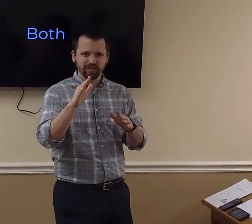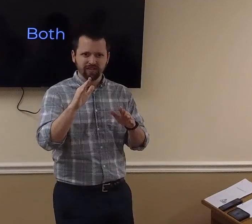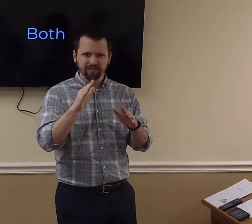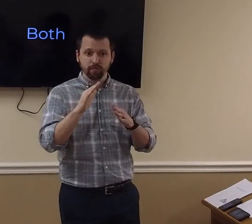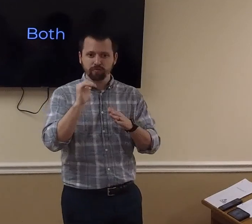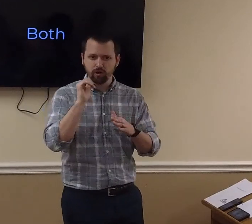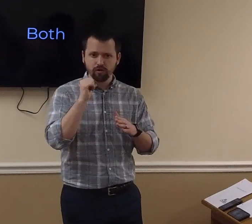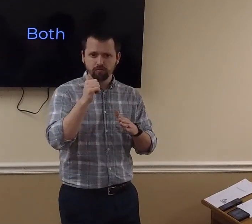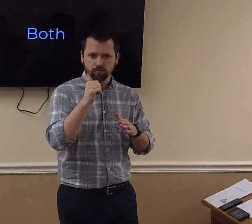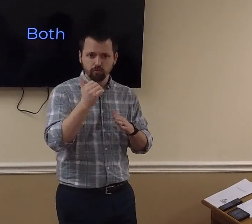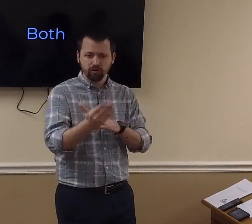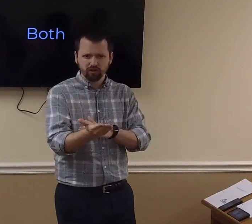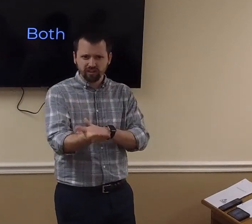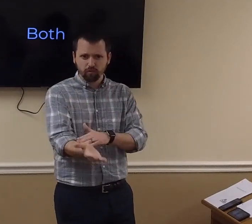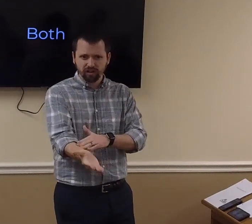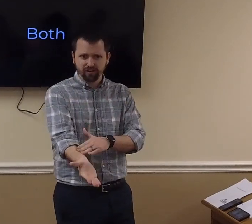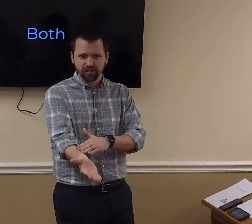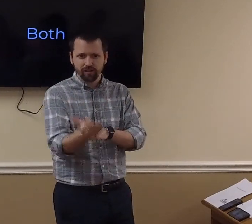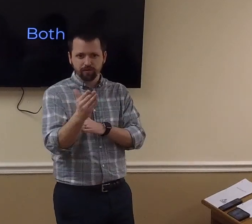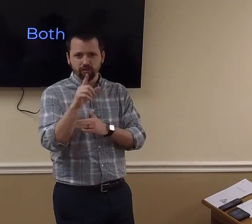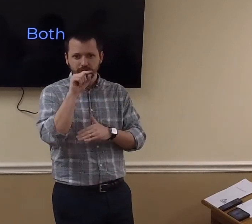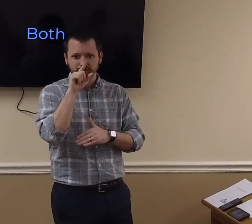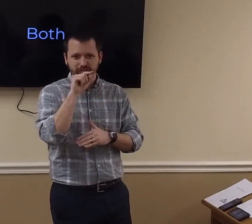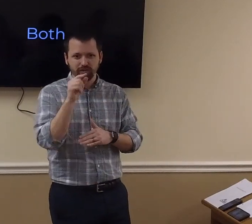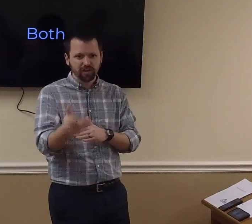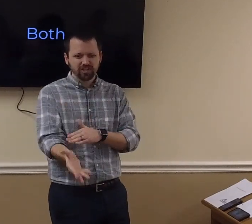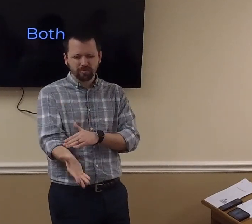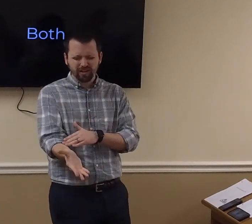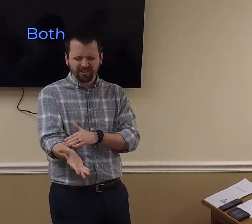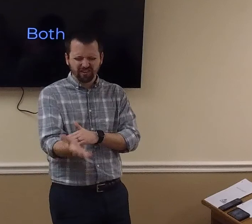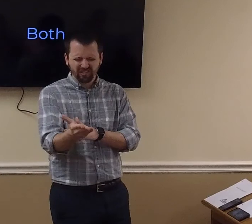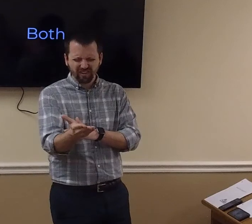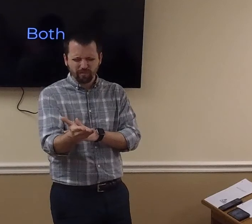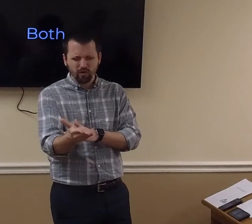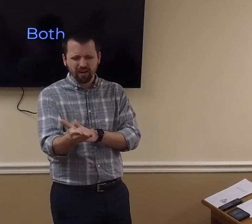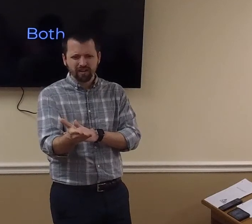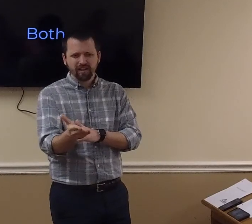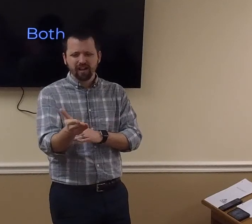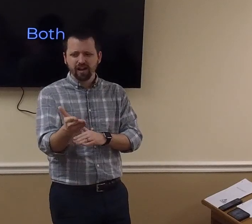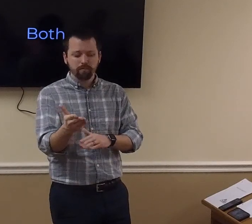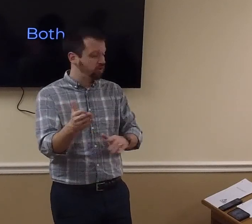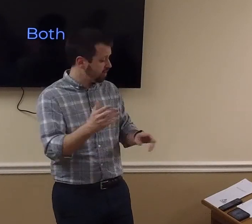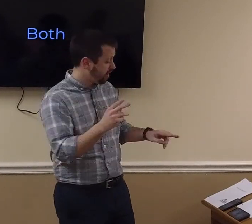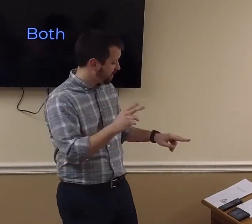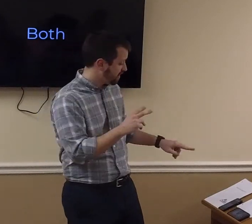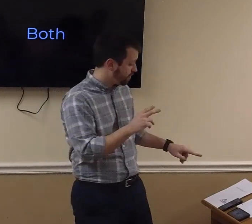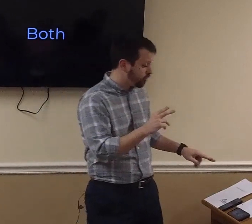this lesson up tomorrow, early in the morning. I'm an early bird, so it should be on there early in the morning. But you can, like I said, the